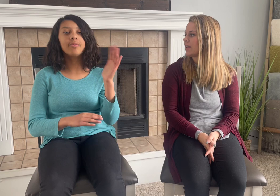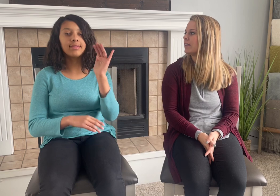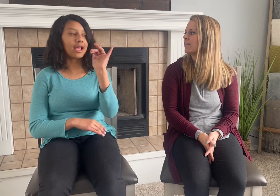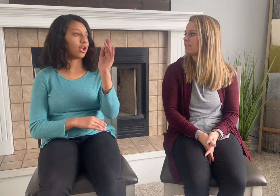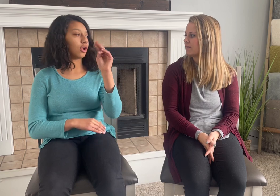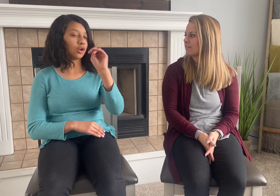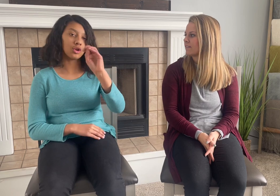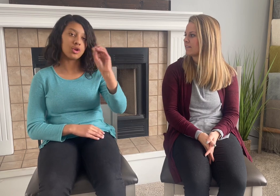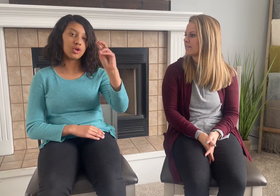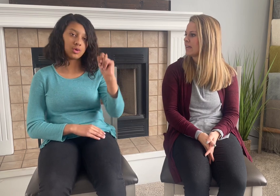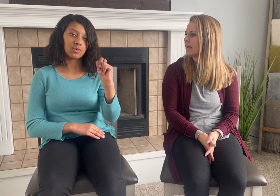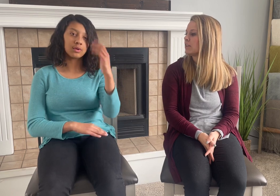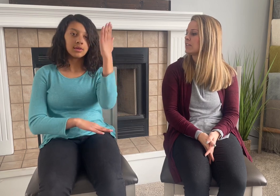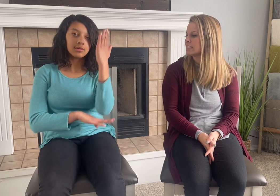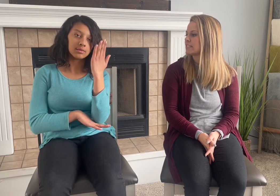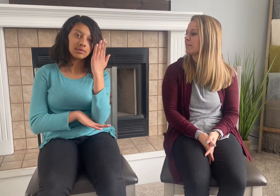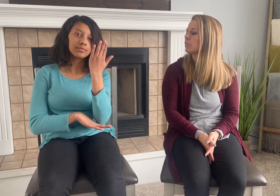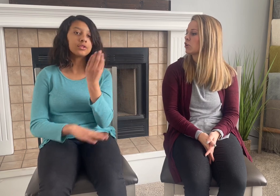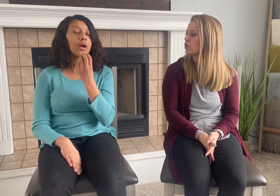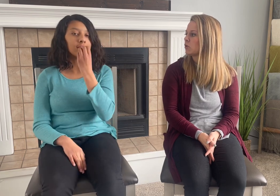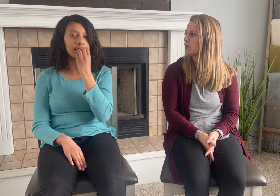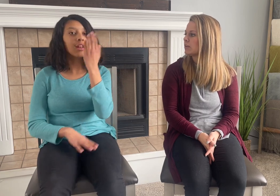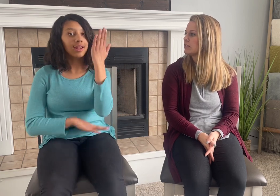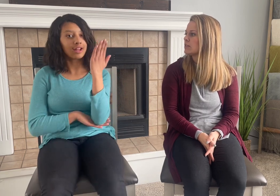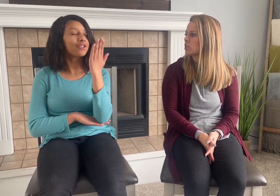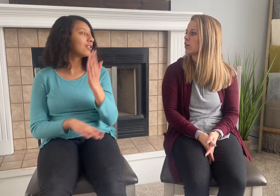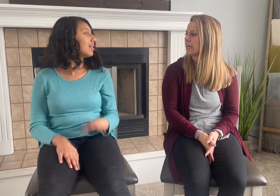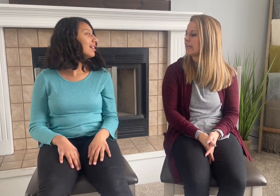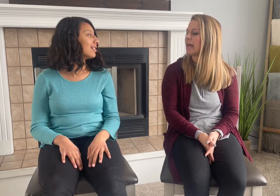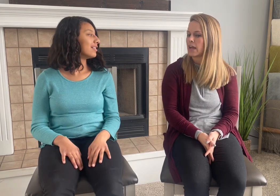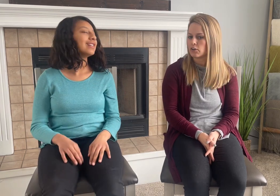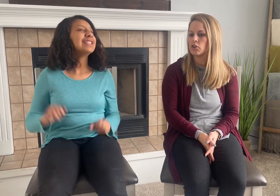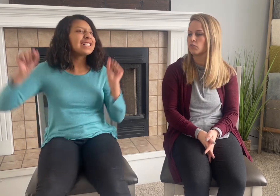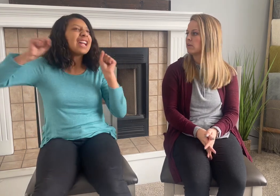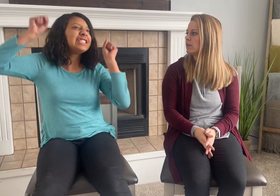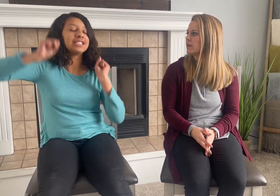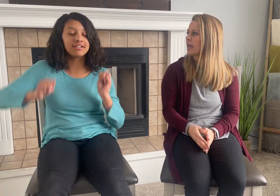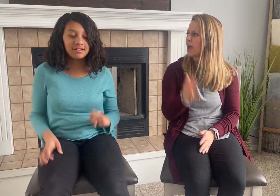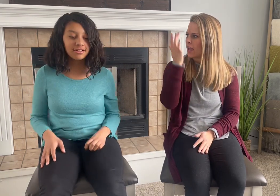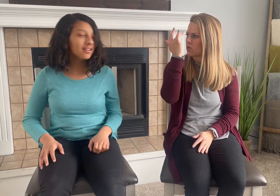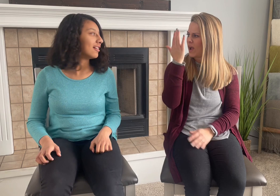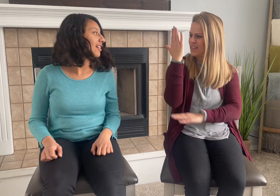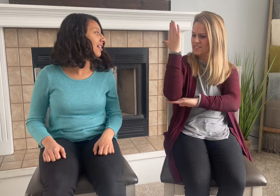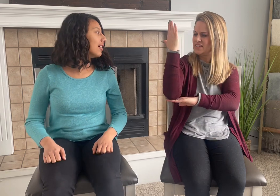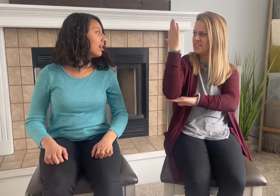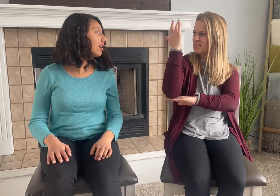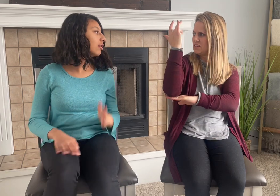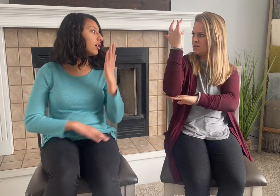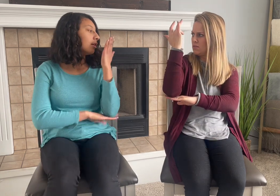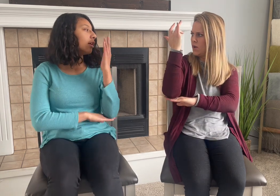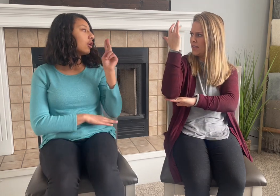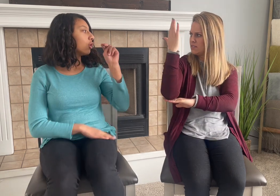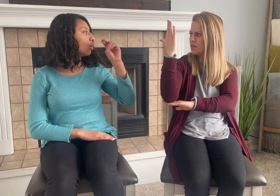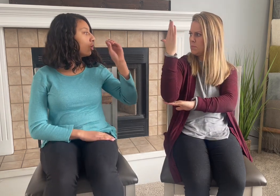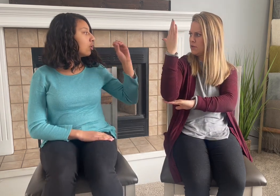then this is signed for noon. So you're eating at noon. Yeah. And why is this? Why is it up?